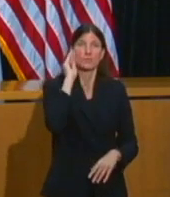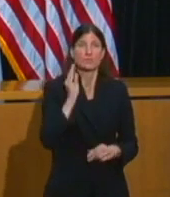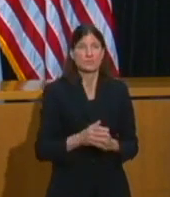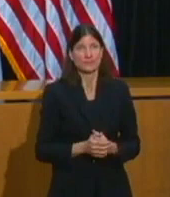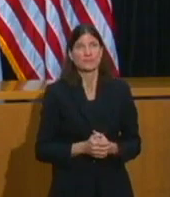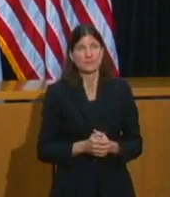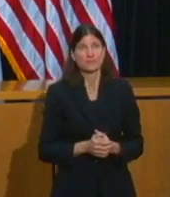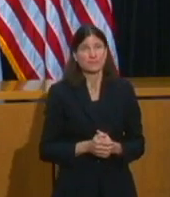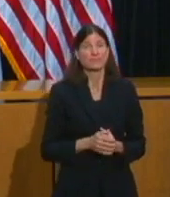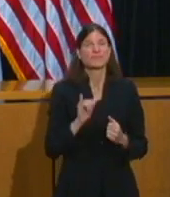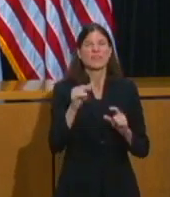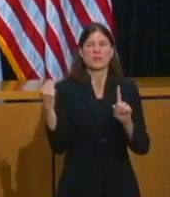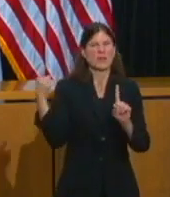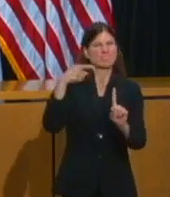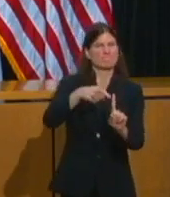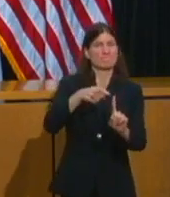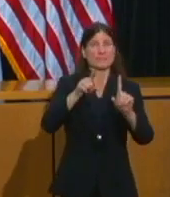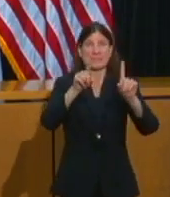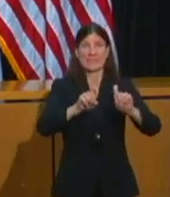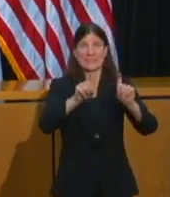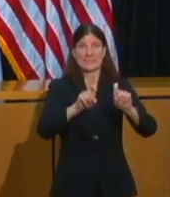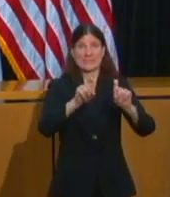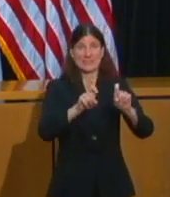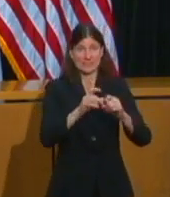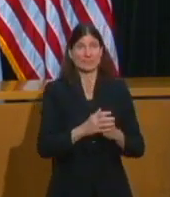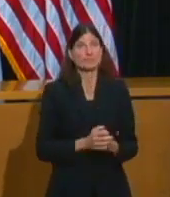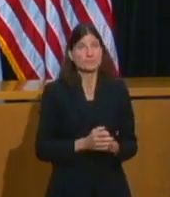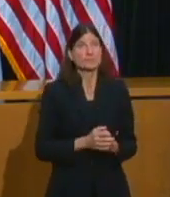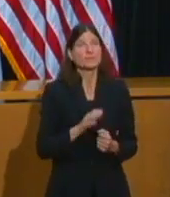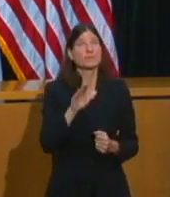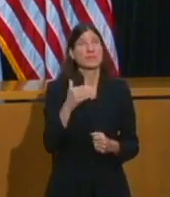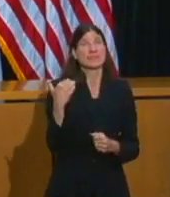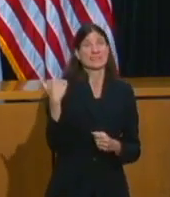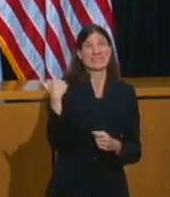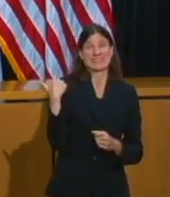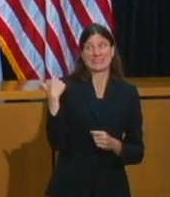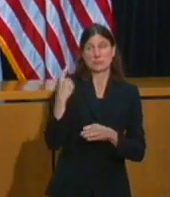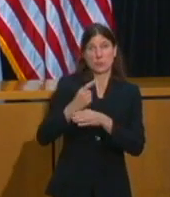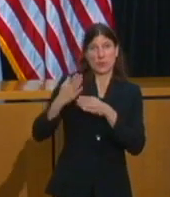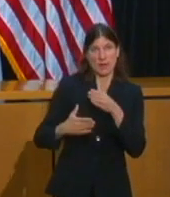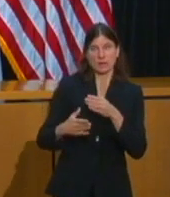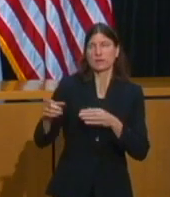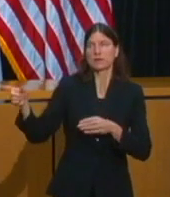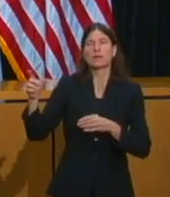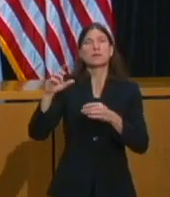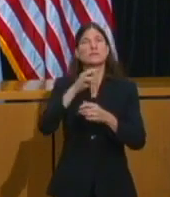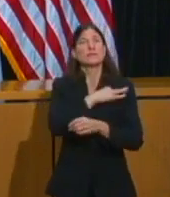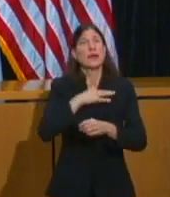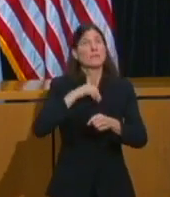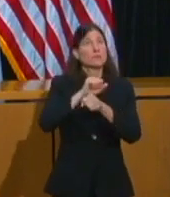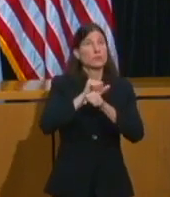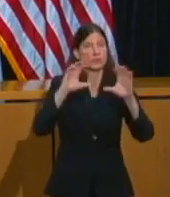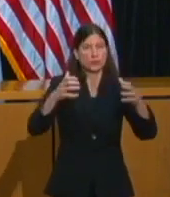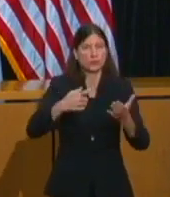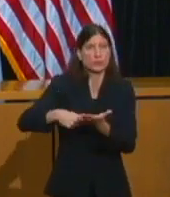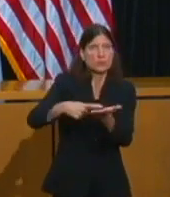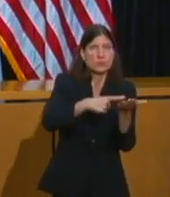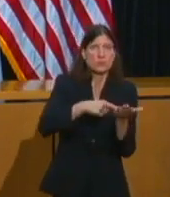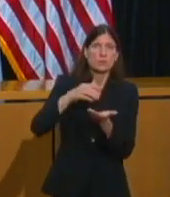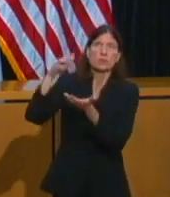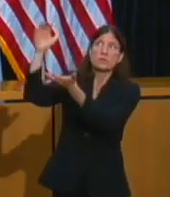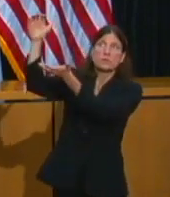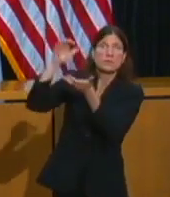COVID-19. On Saturday, the Command Center filed a plan with the federal government to expand COVID-19 testing and has